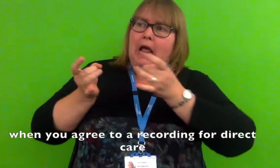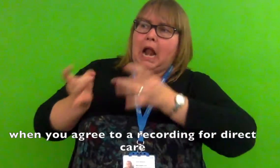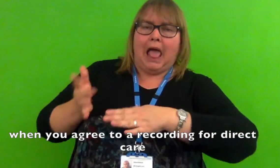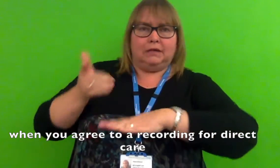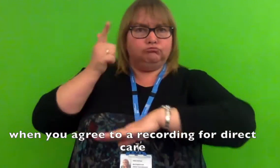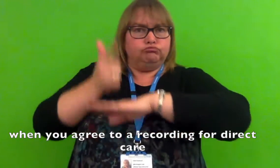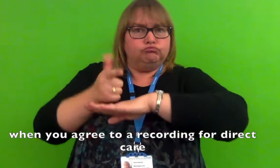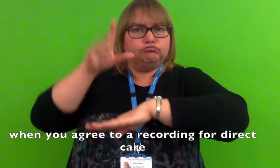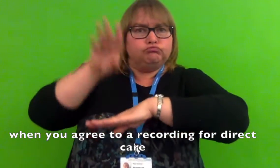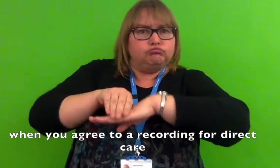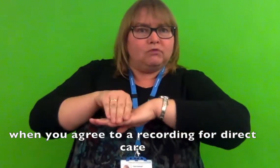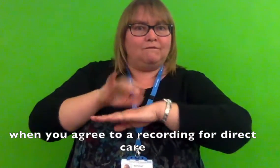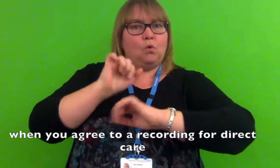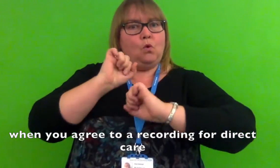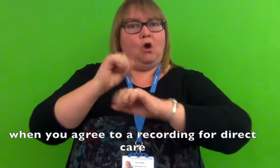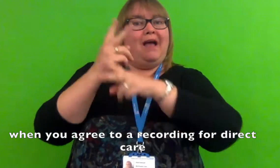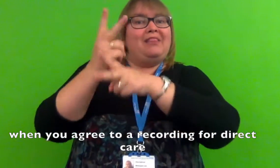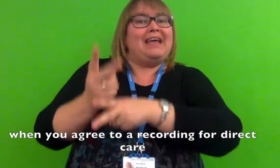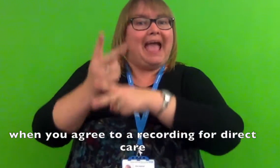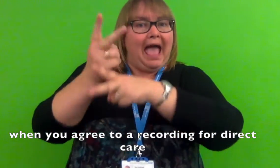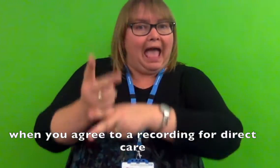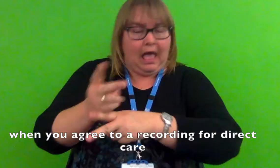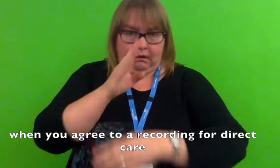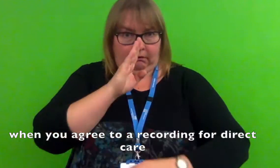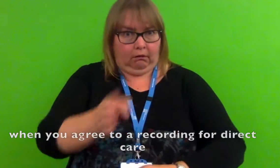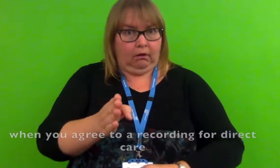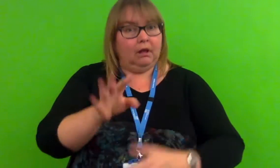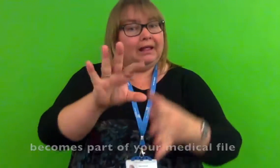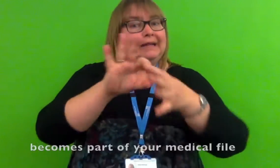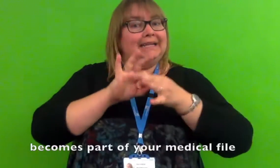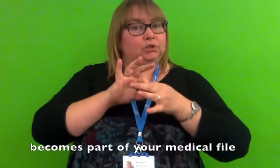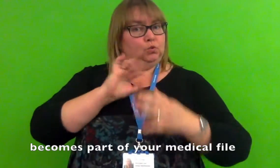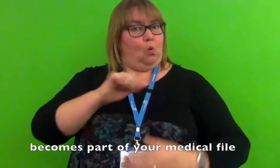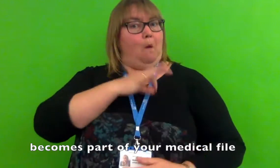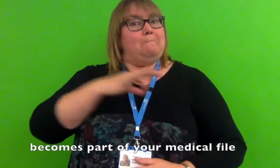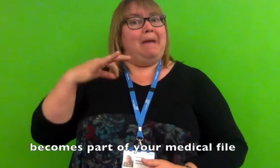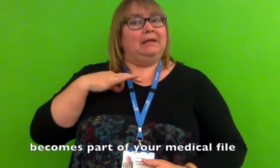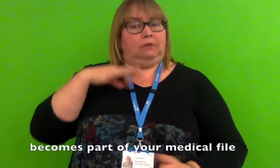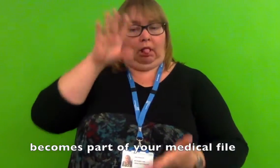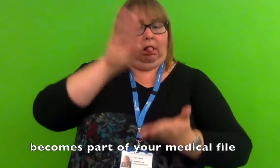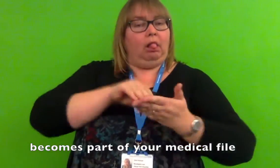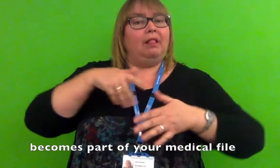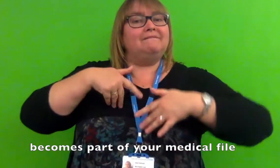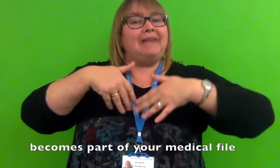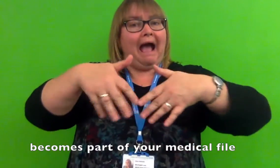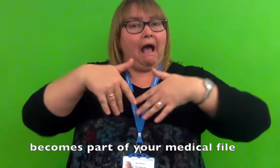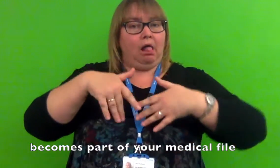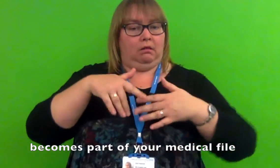you agree to a recording for direct care, it becomes part of your medical file.